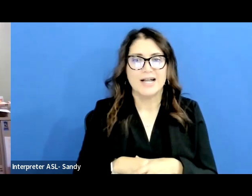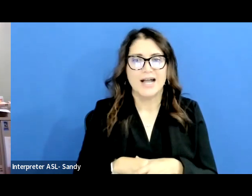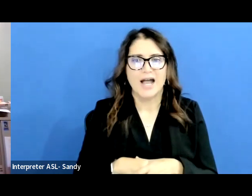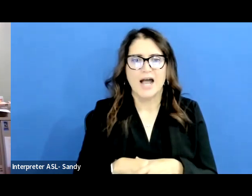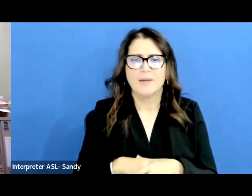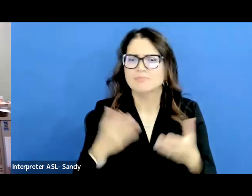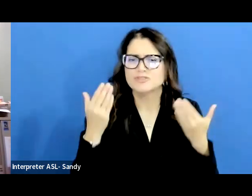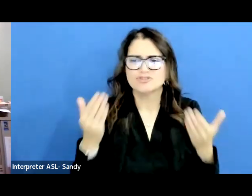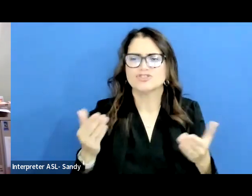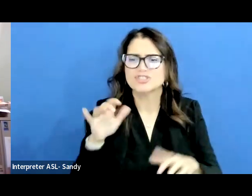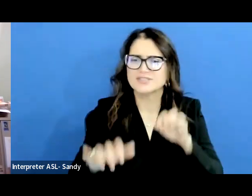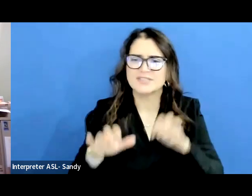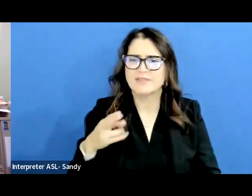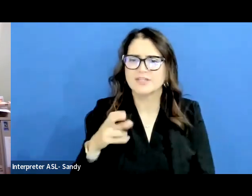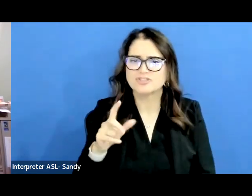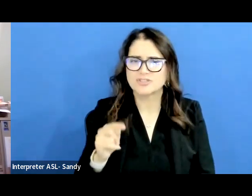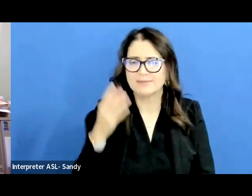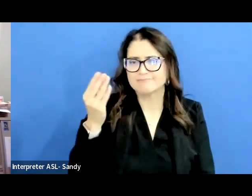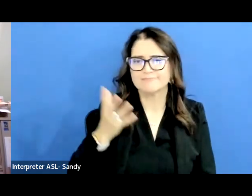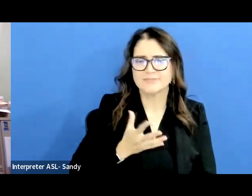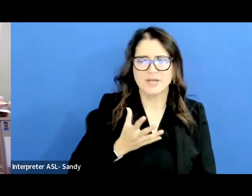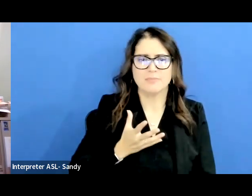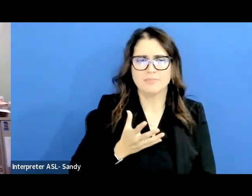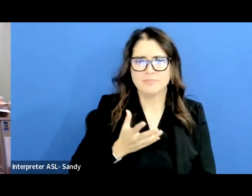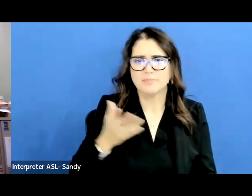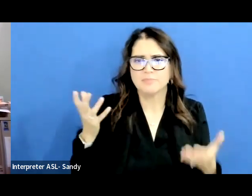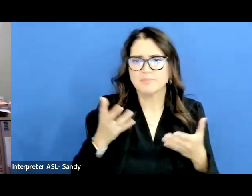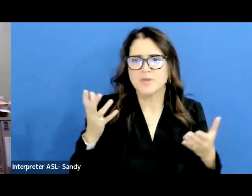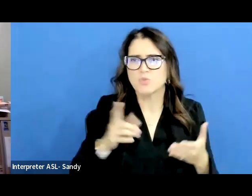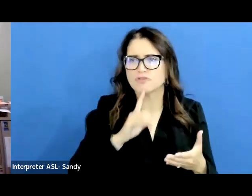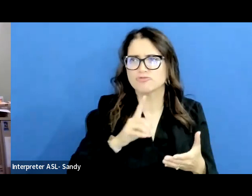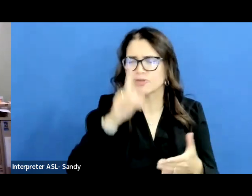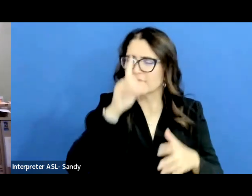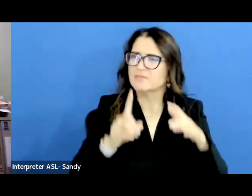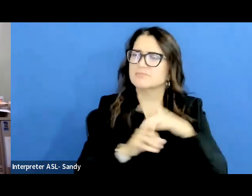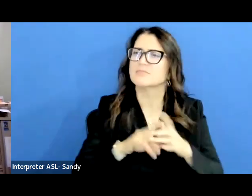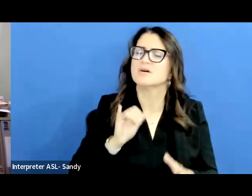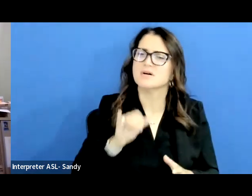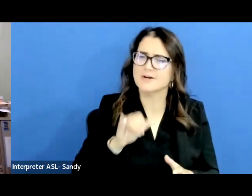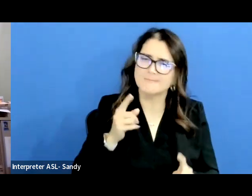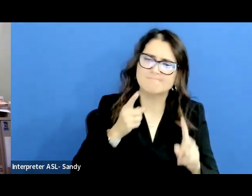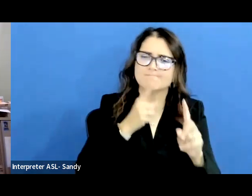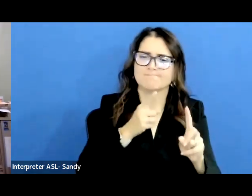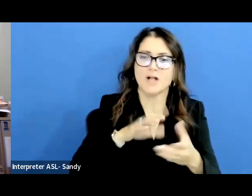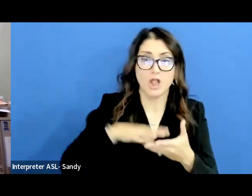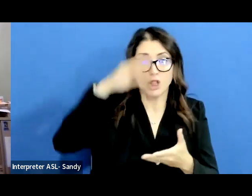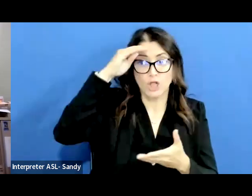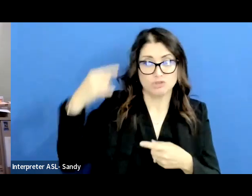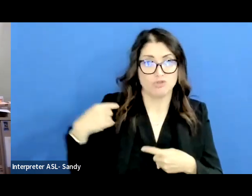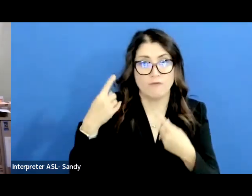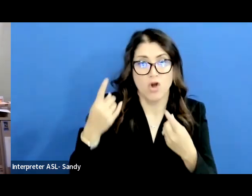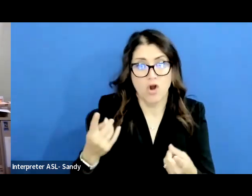Just pop in the chat box and tell me what thing stands out to you right now. What have you learned thus far, or